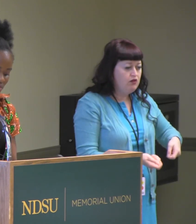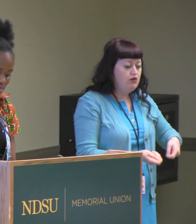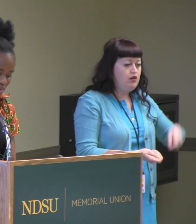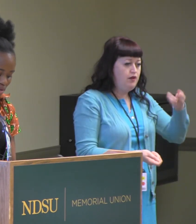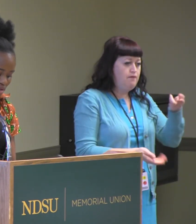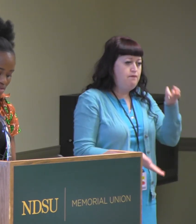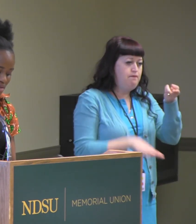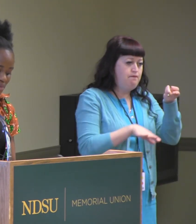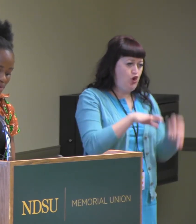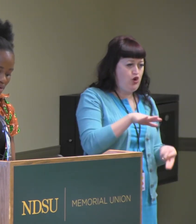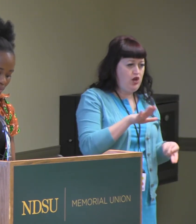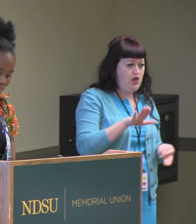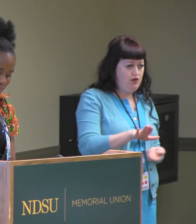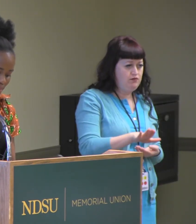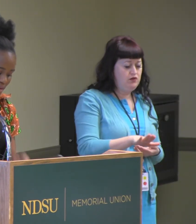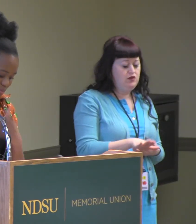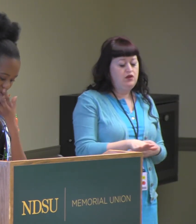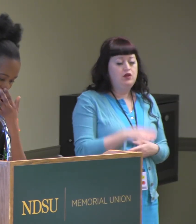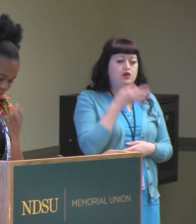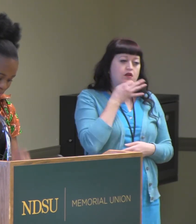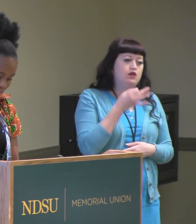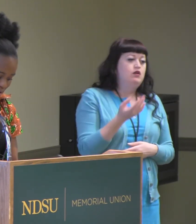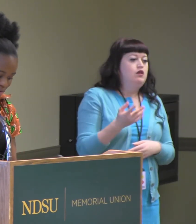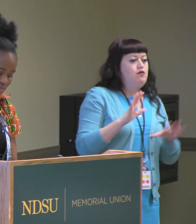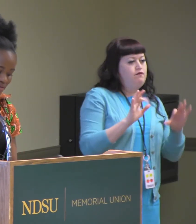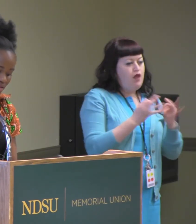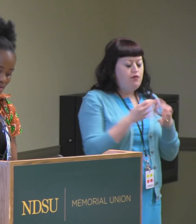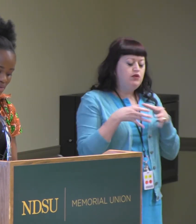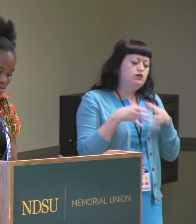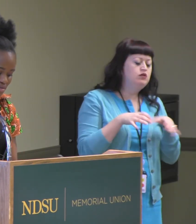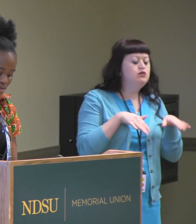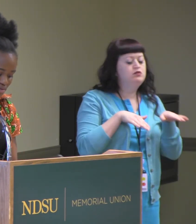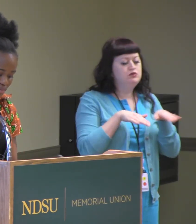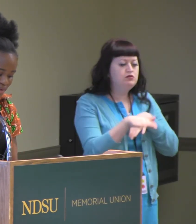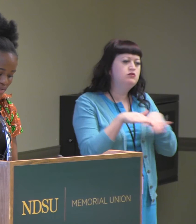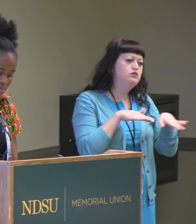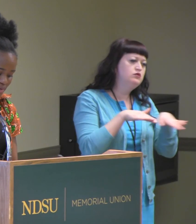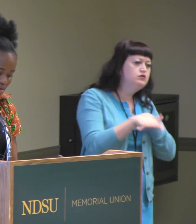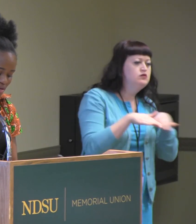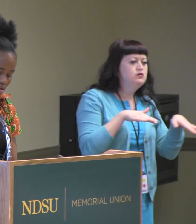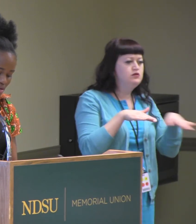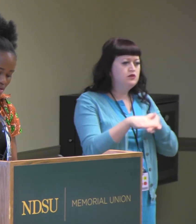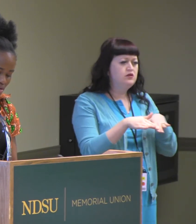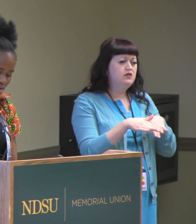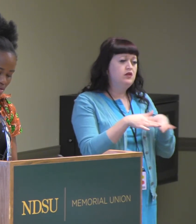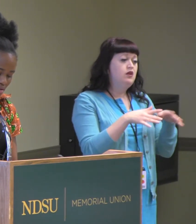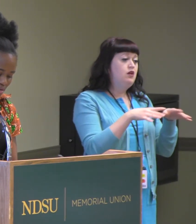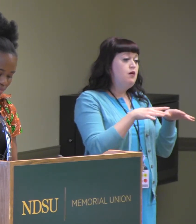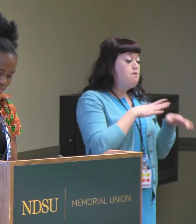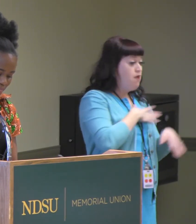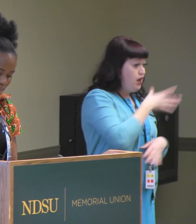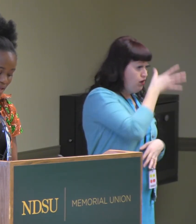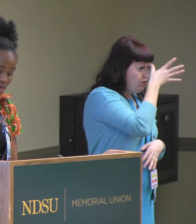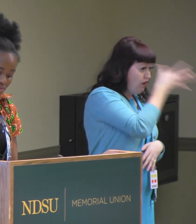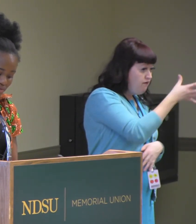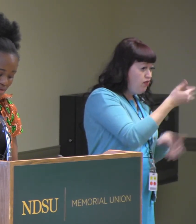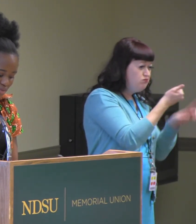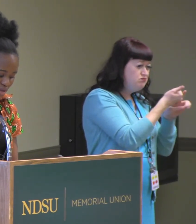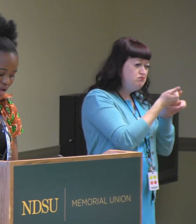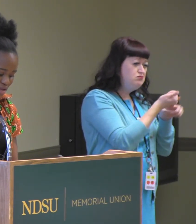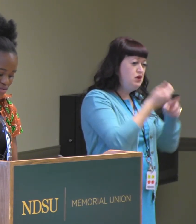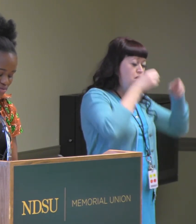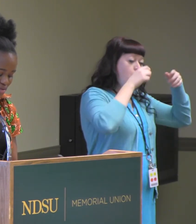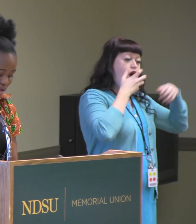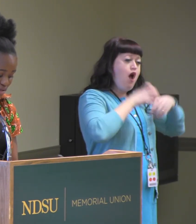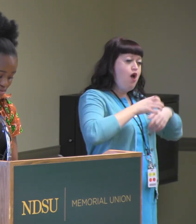Soon after walking some more, my grandfather, who was also badly burned and not feeling